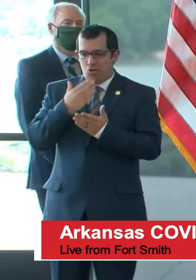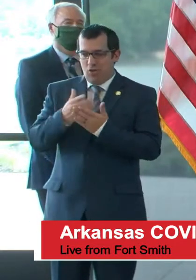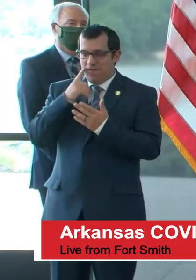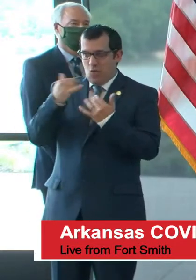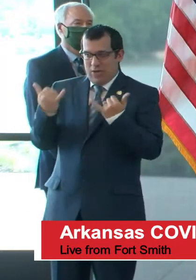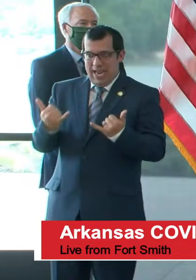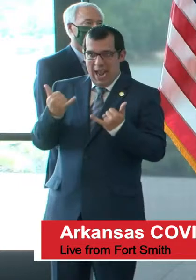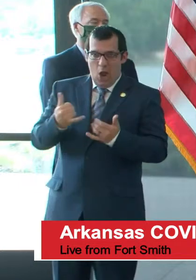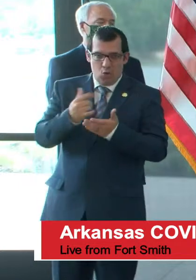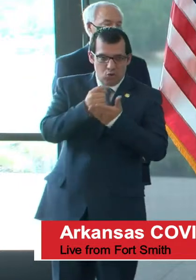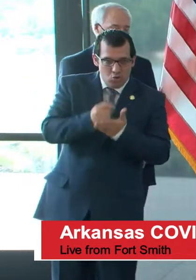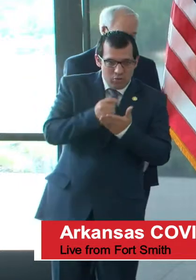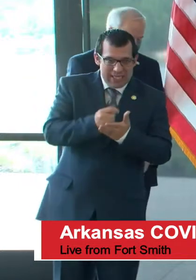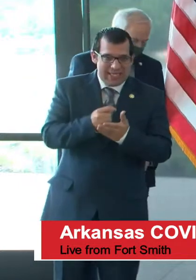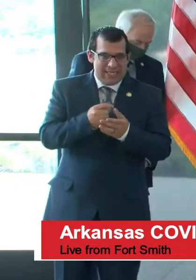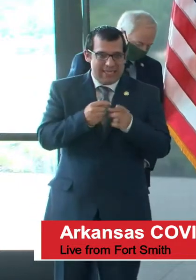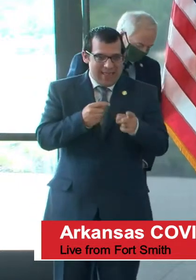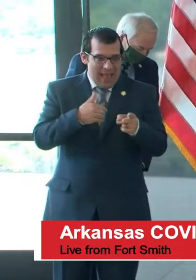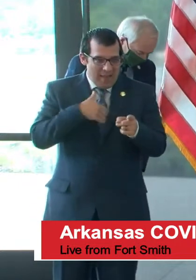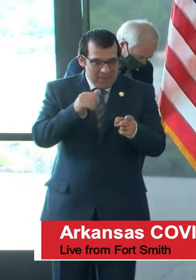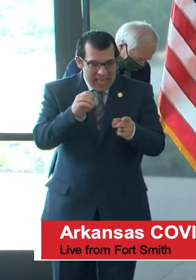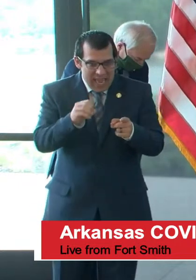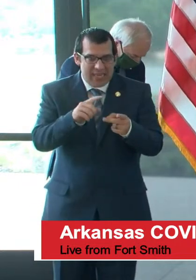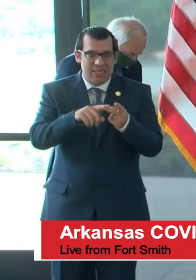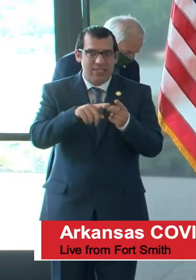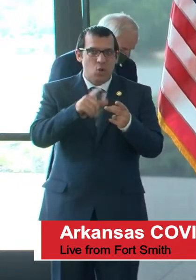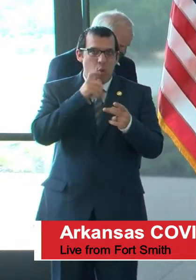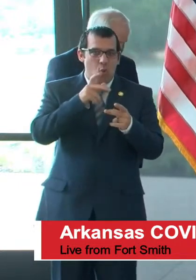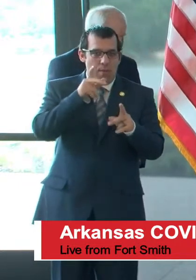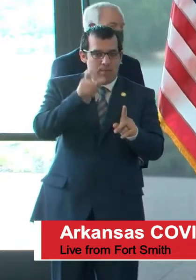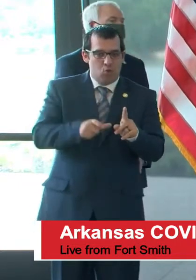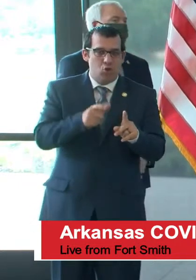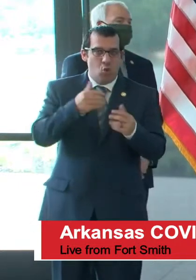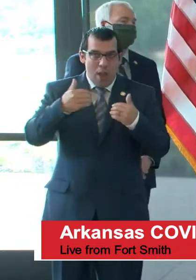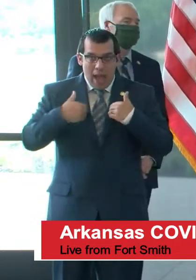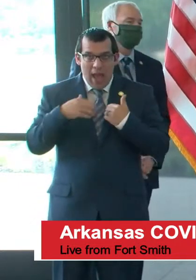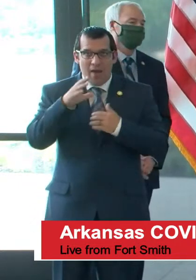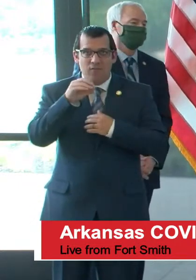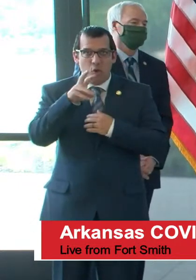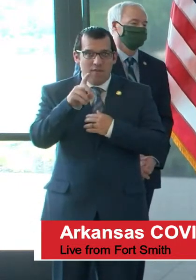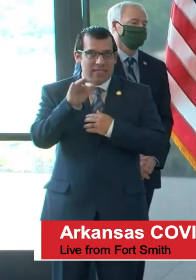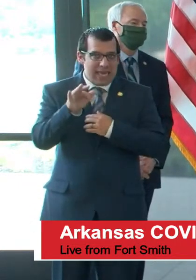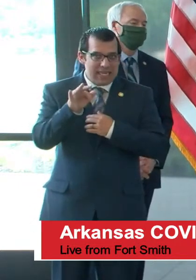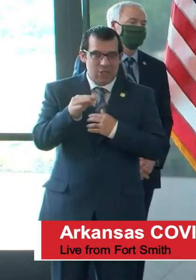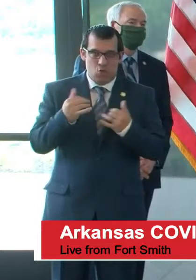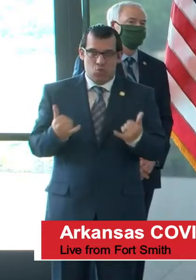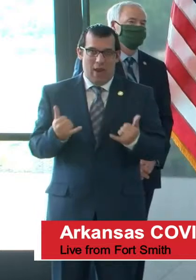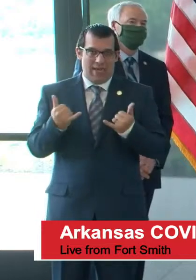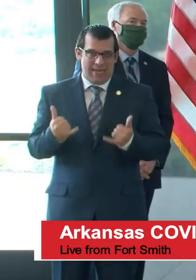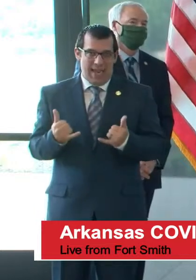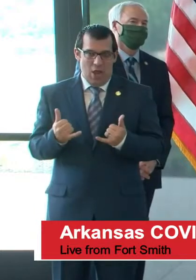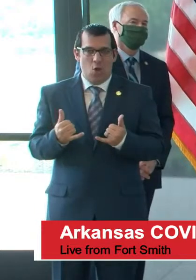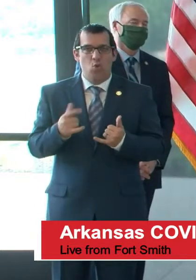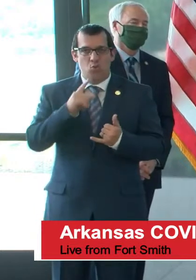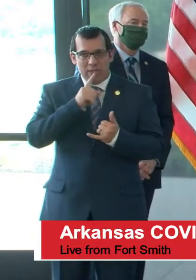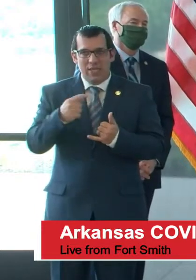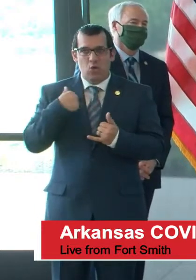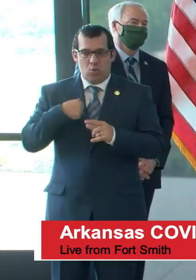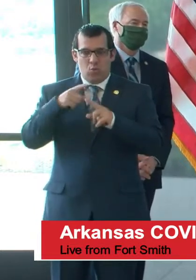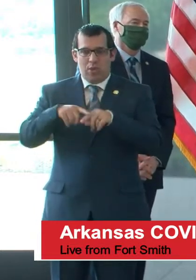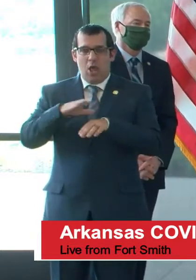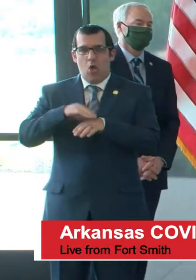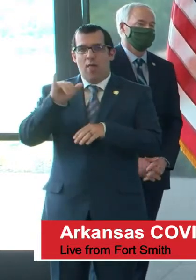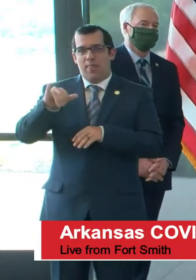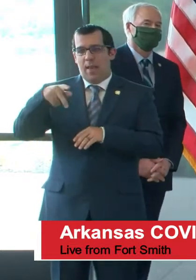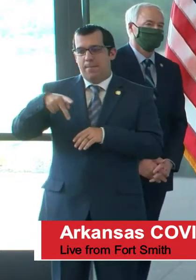clinical decisions about a case or a person who may have COVID-19 right now. We really do rely